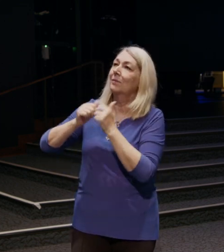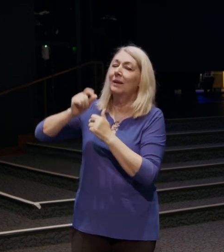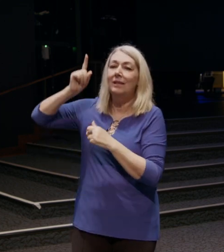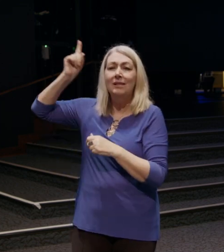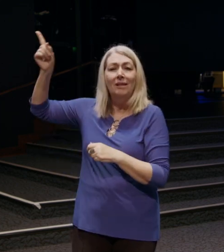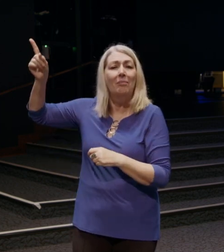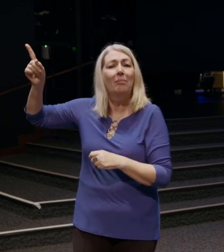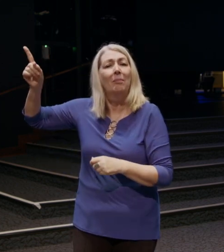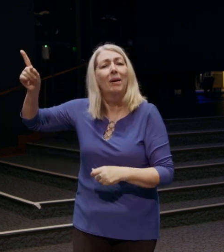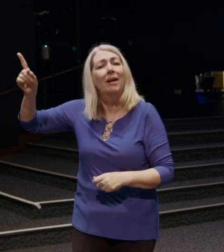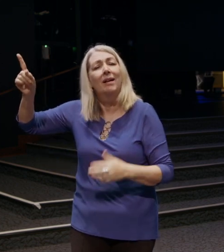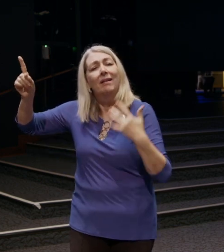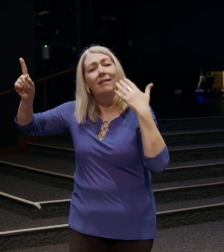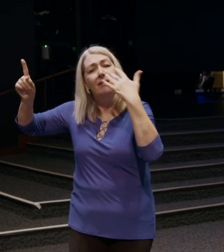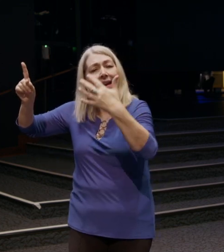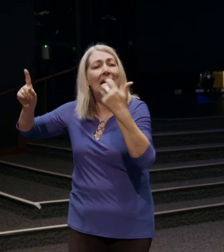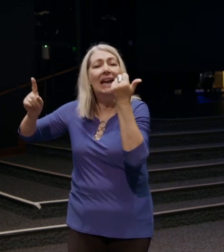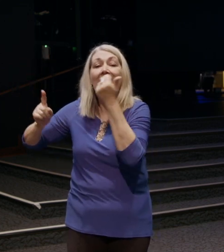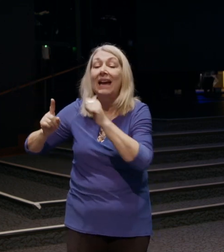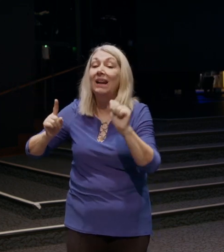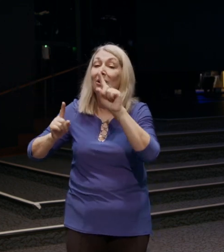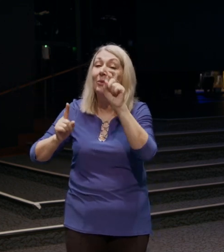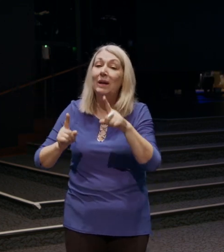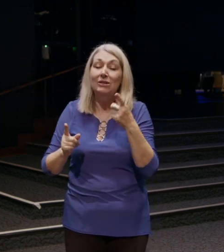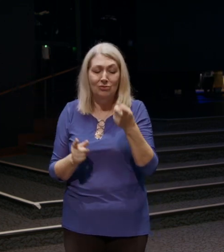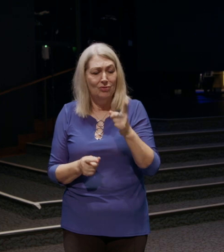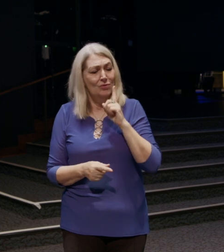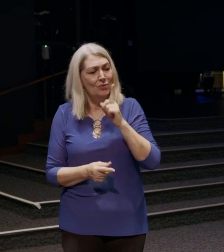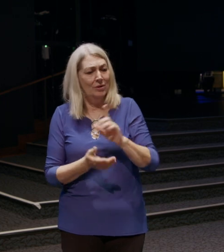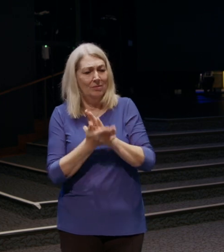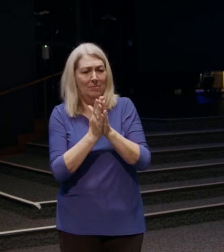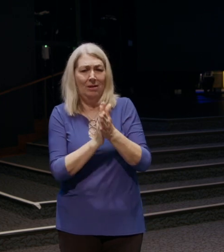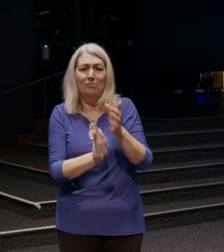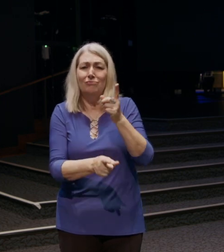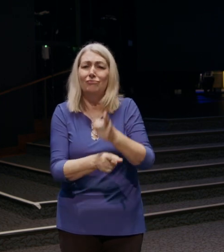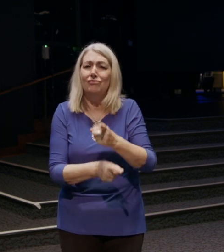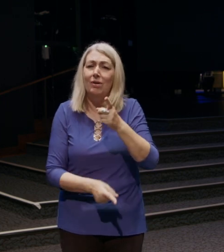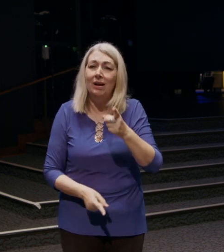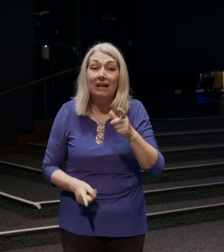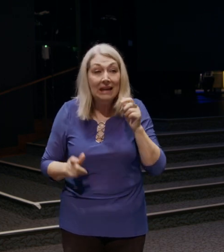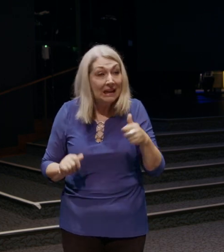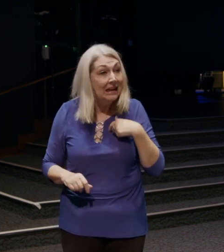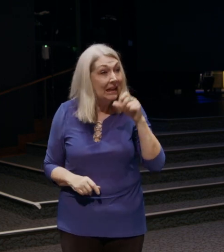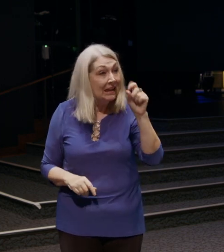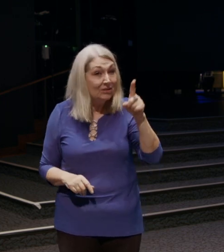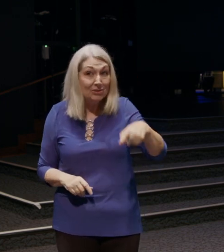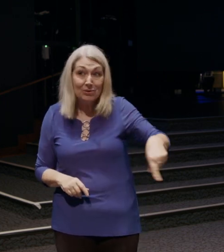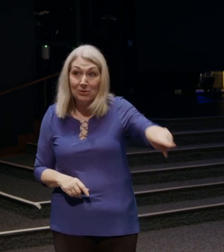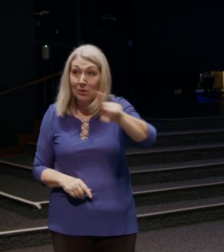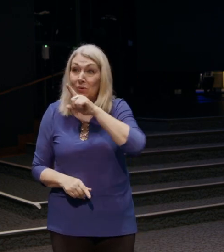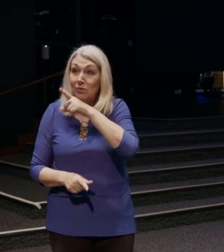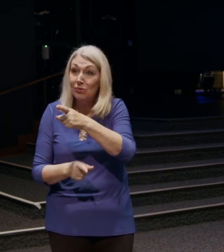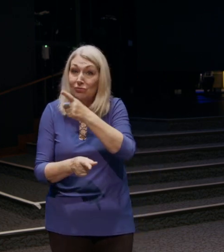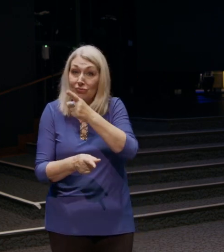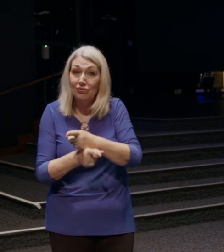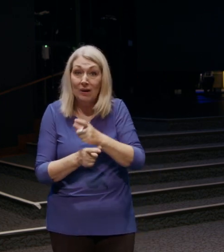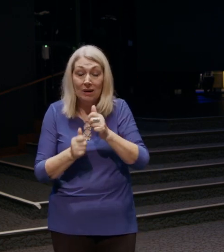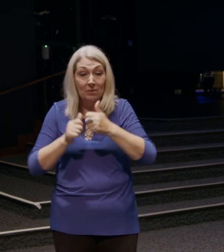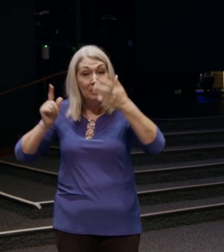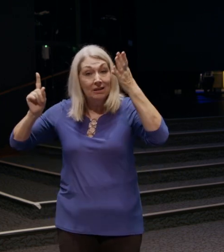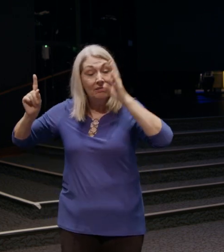question, any issue, you are right. Can I ask you, Are you right with God?